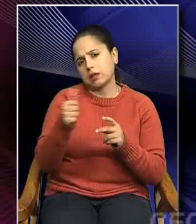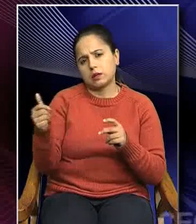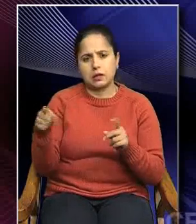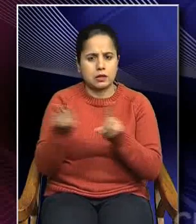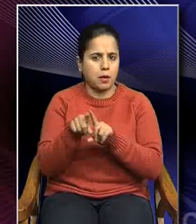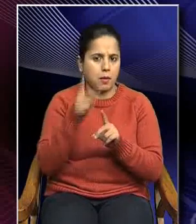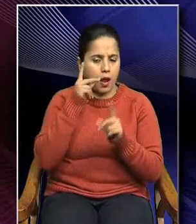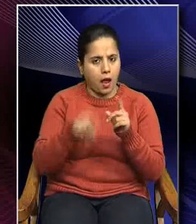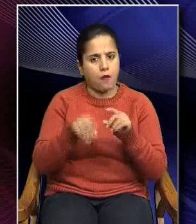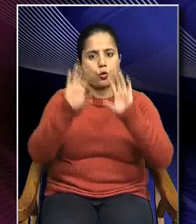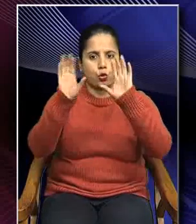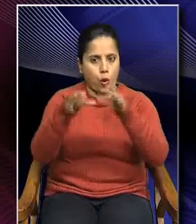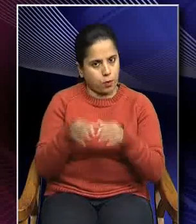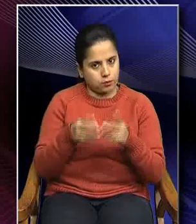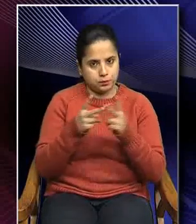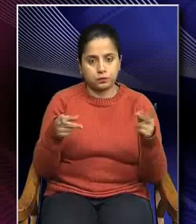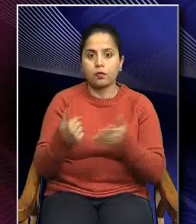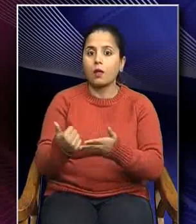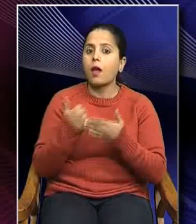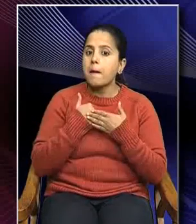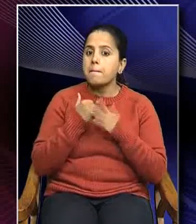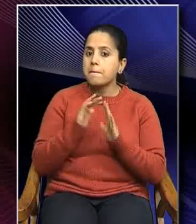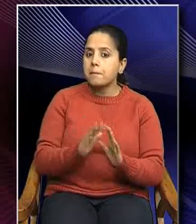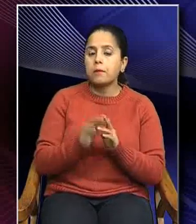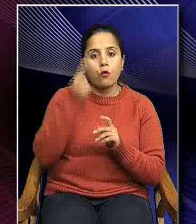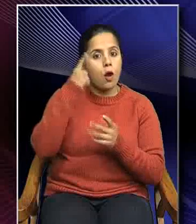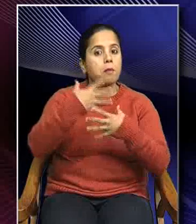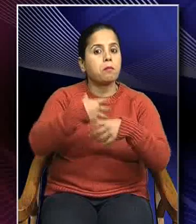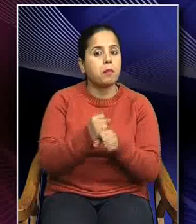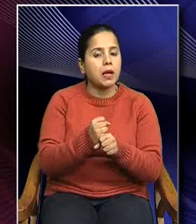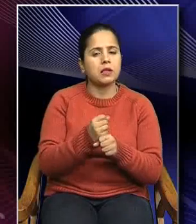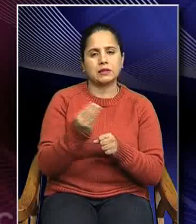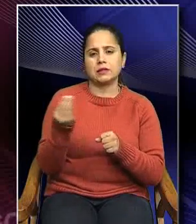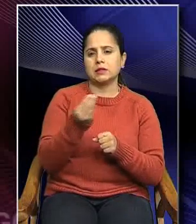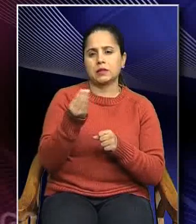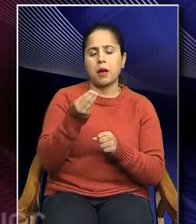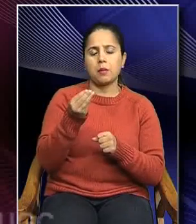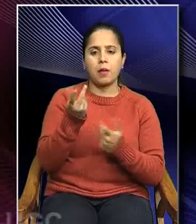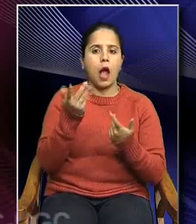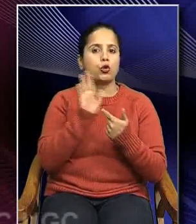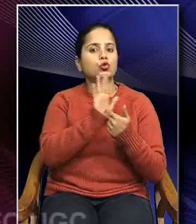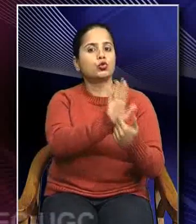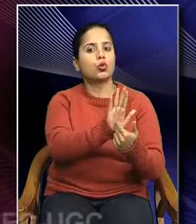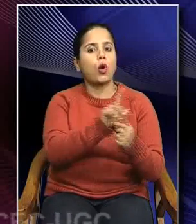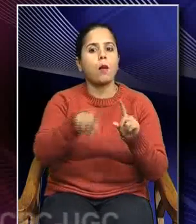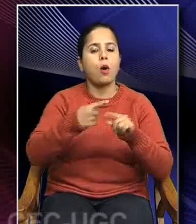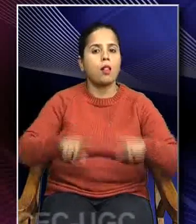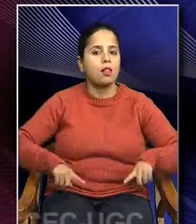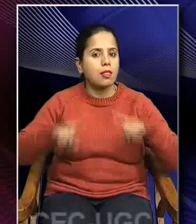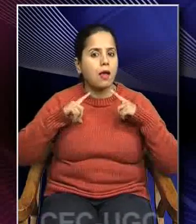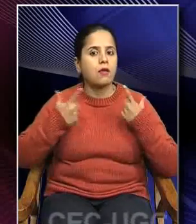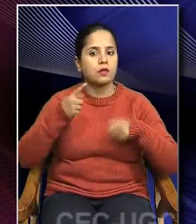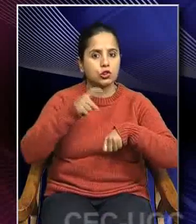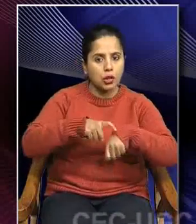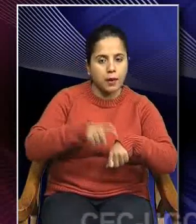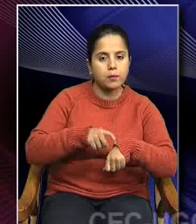treatises that help us make some kind of an impression about the life and times of